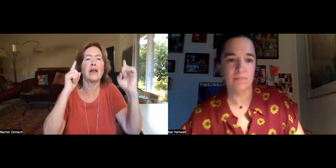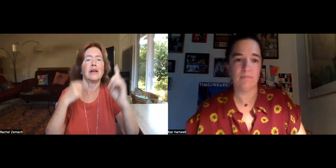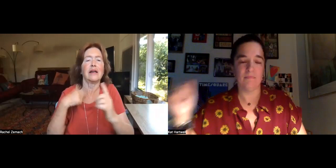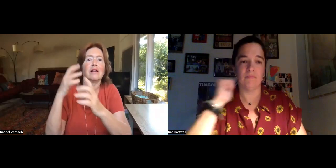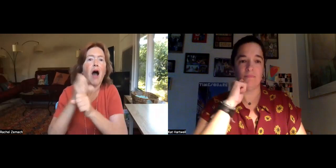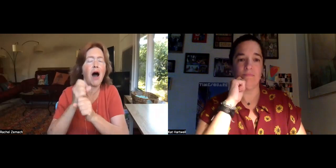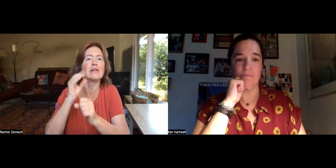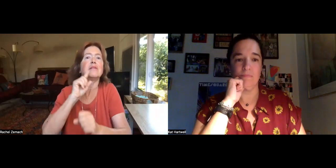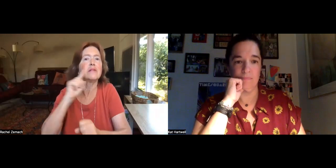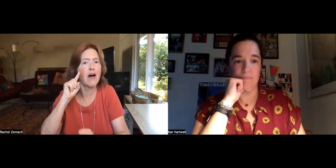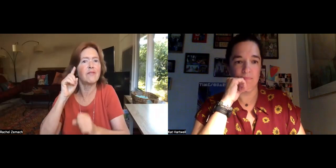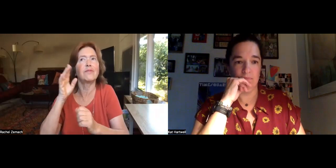Finally got the